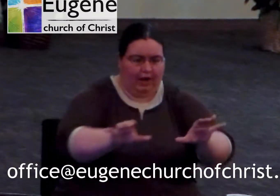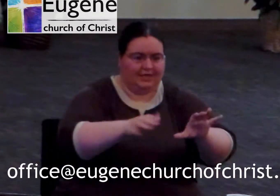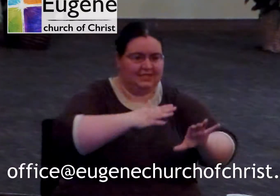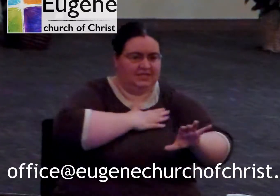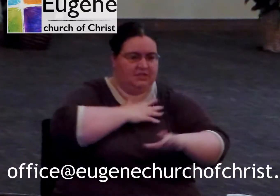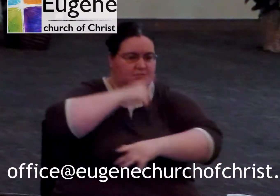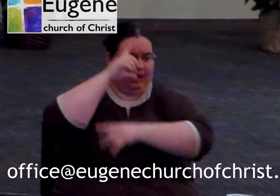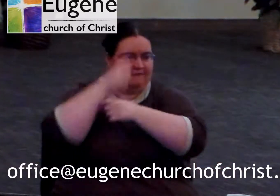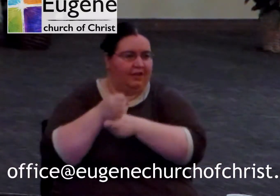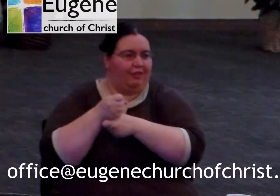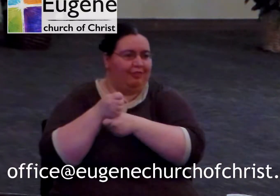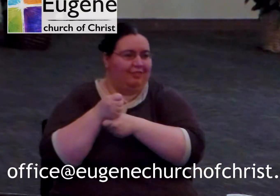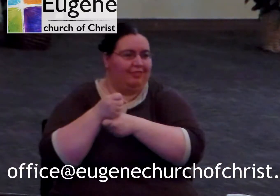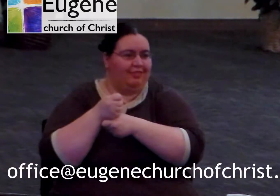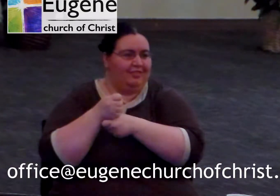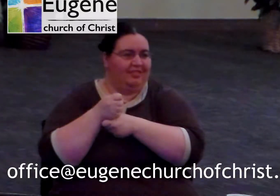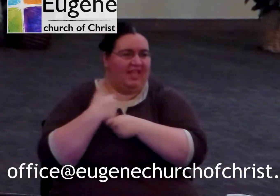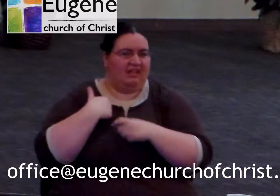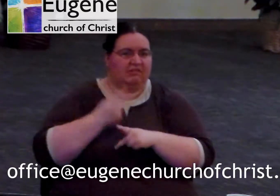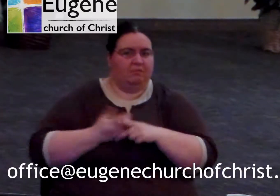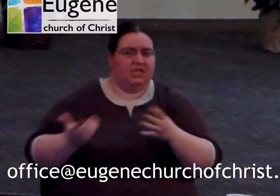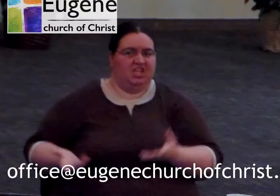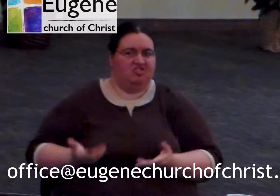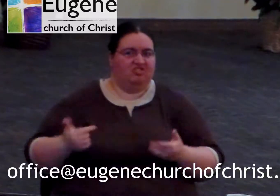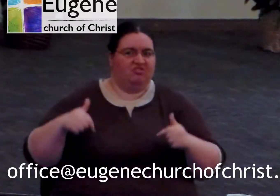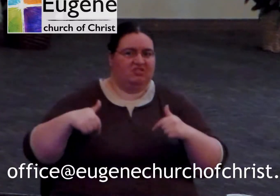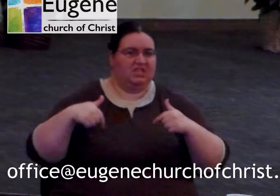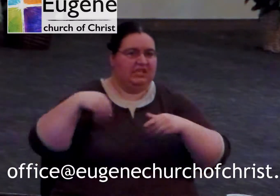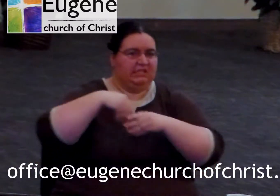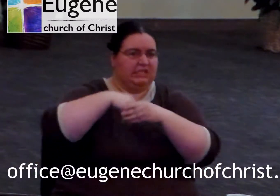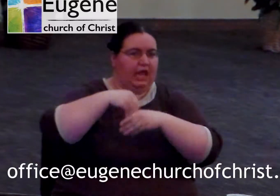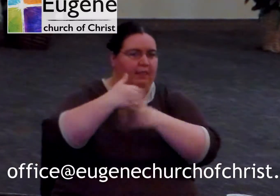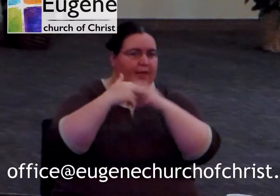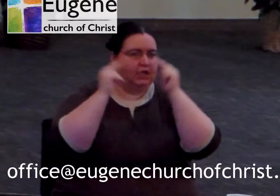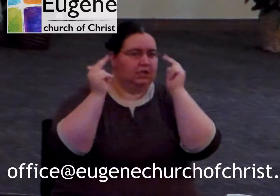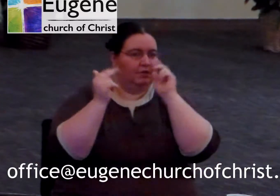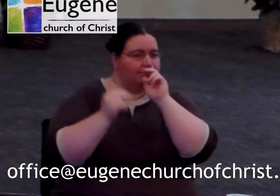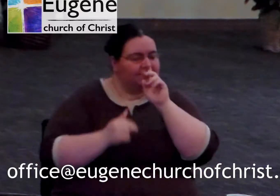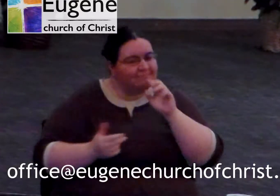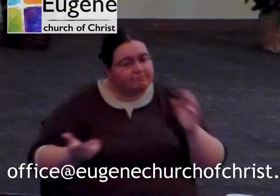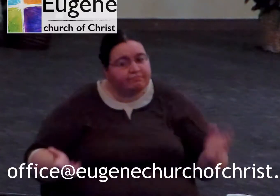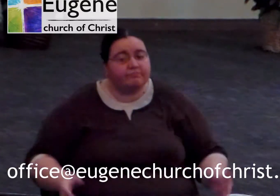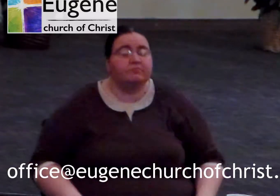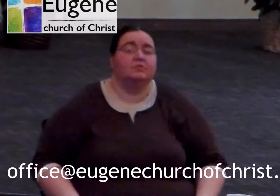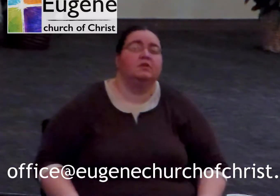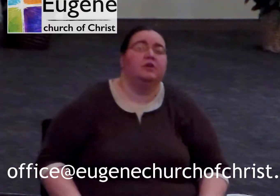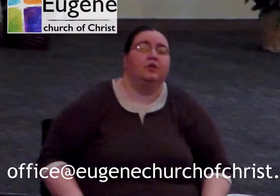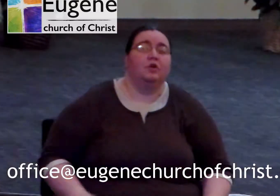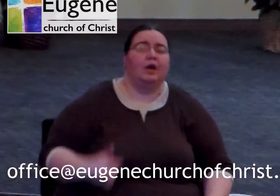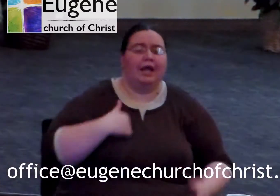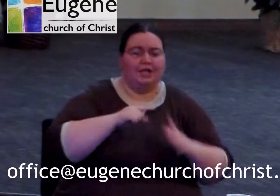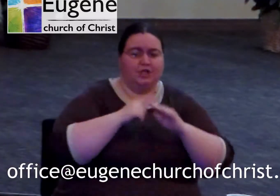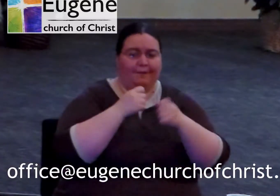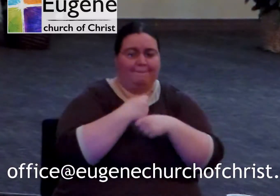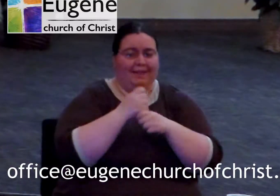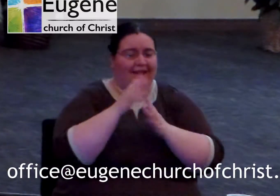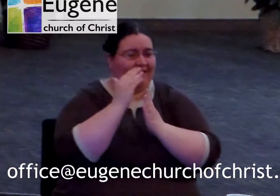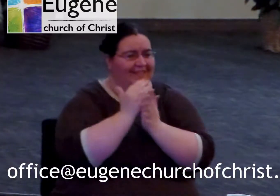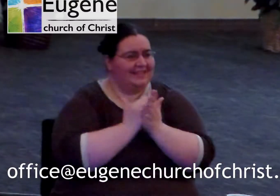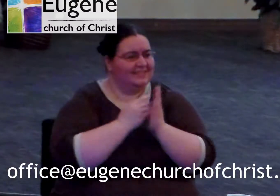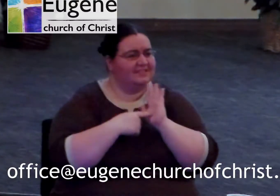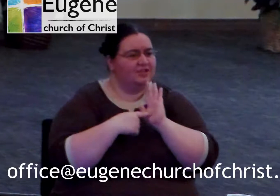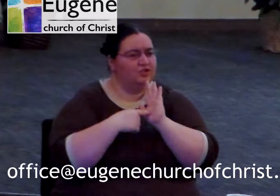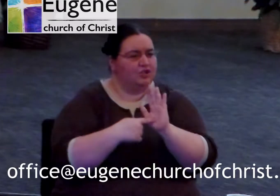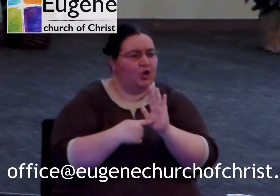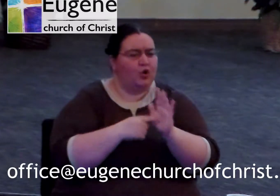living. And some of these are from people that I've heard before, but I thought they were worth passing on. So the first principle of real faith living that I want to pass